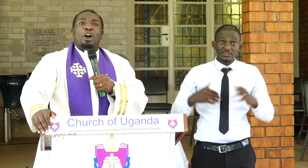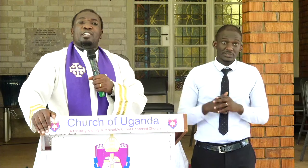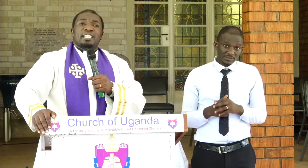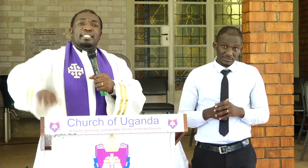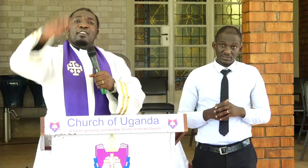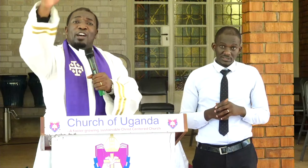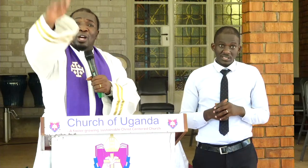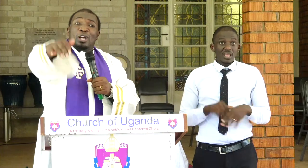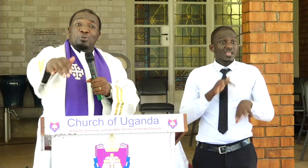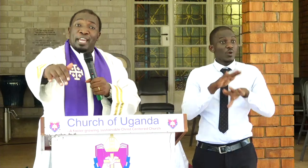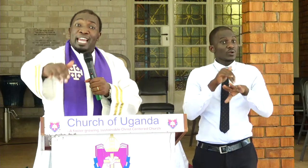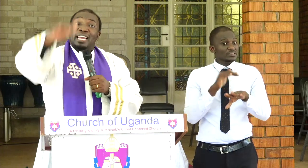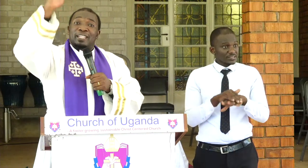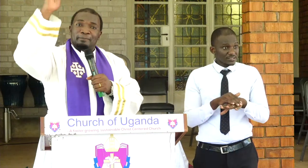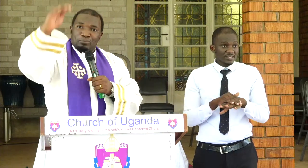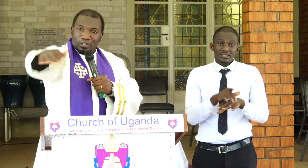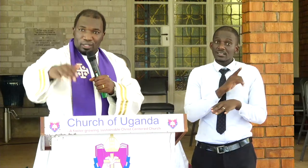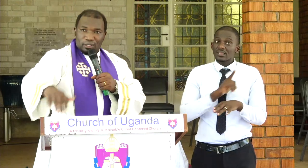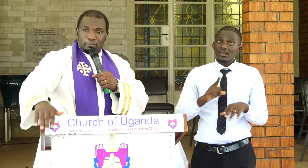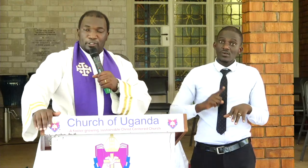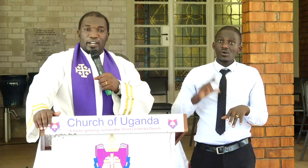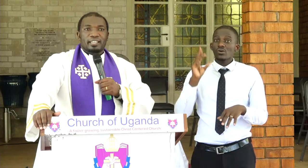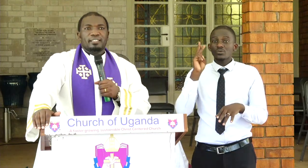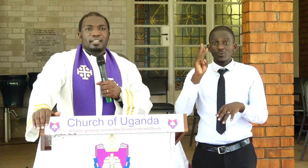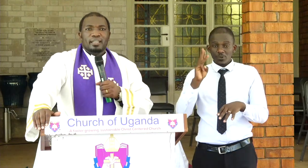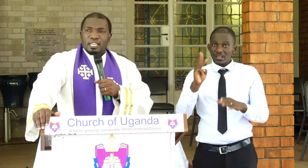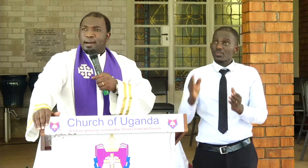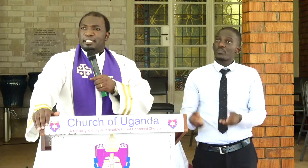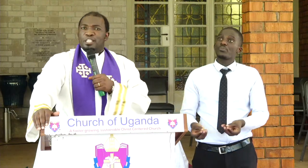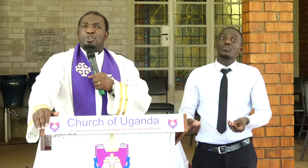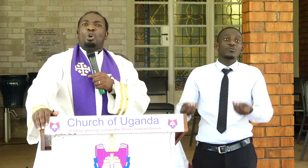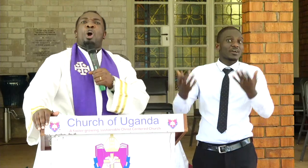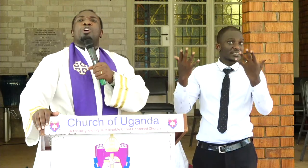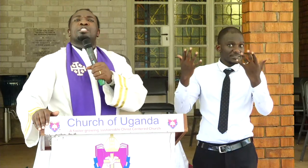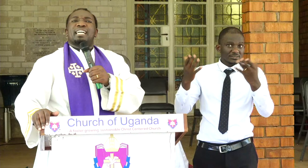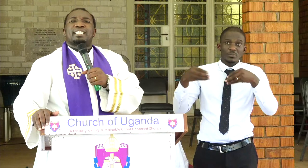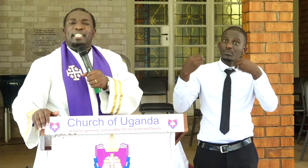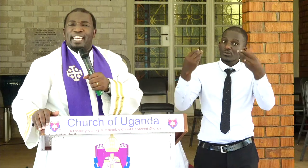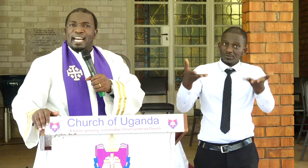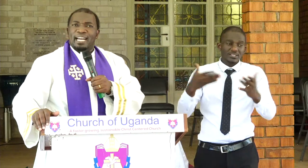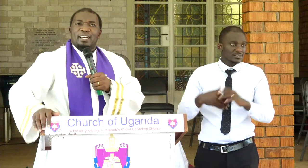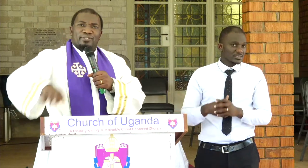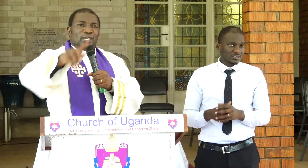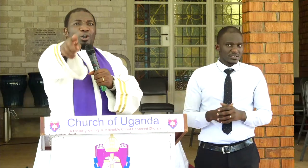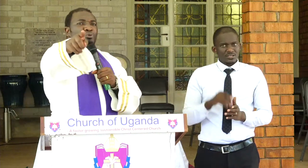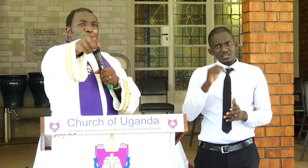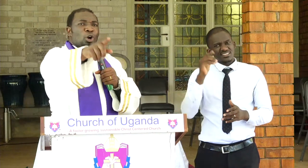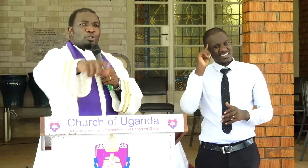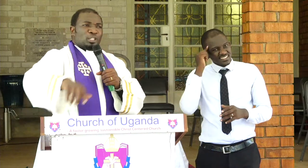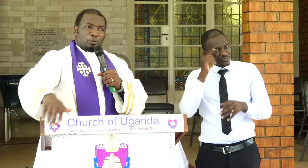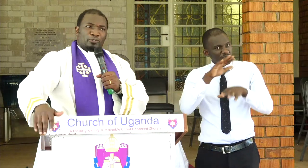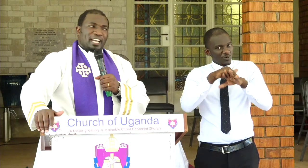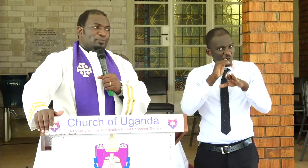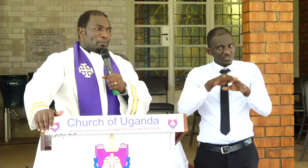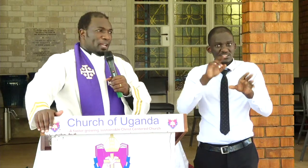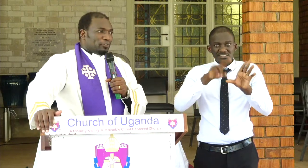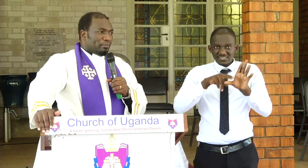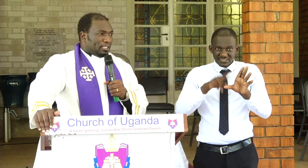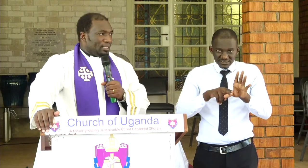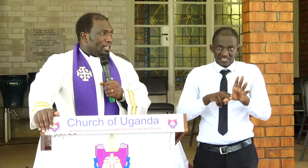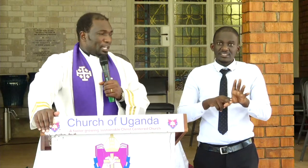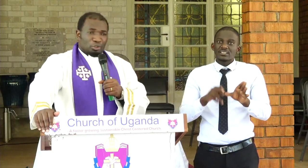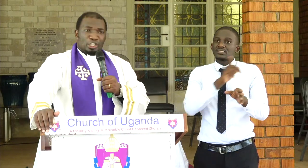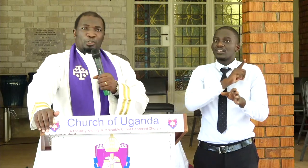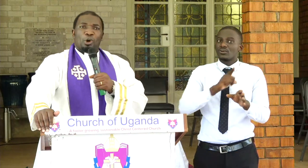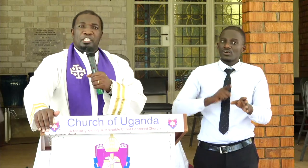a great thing, he calls it, the Lord will provide. Imagine you called that chair, the Lord will always provide for my